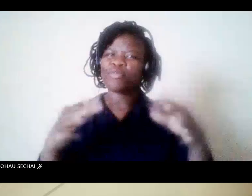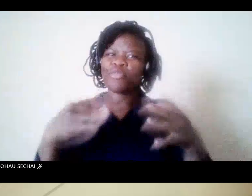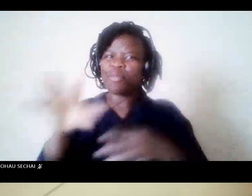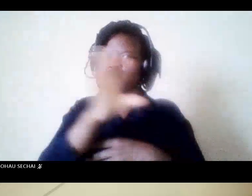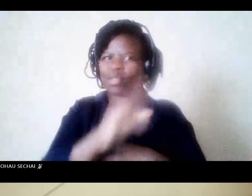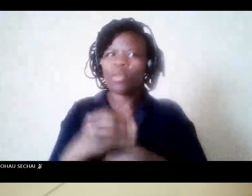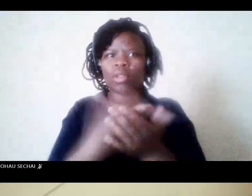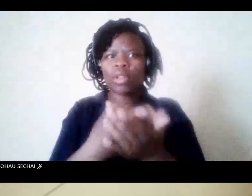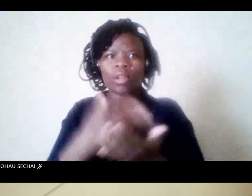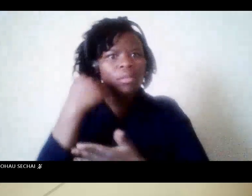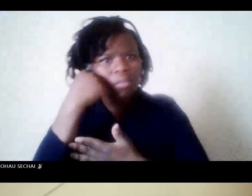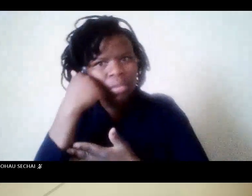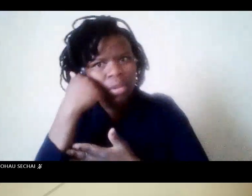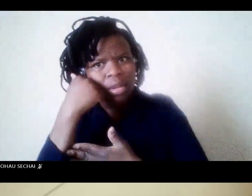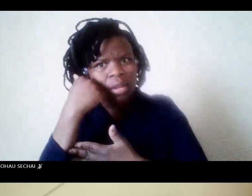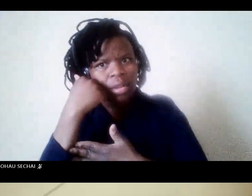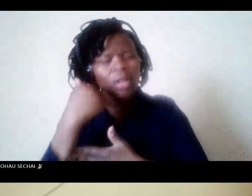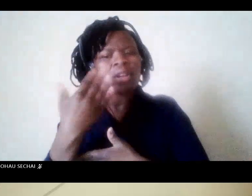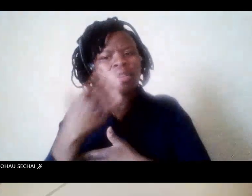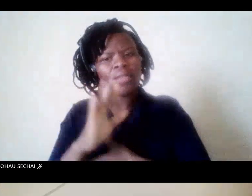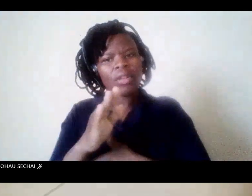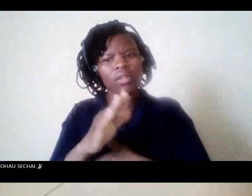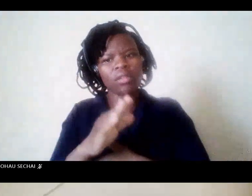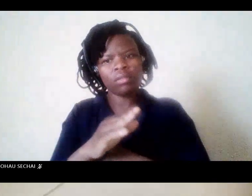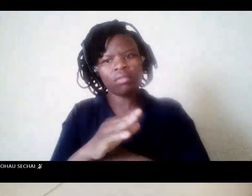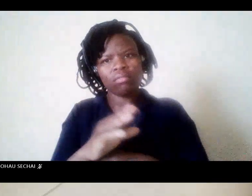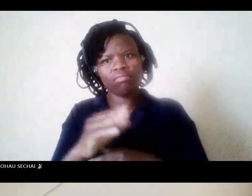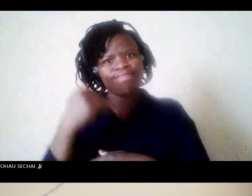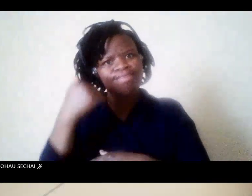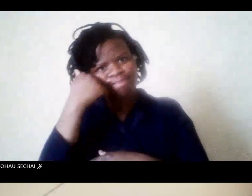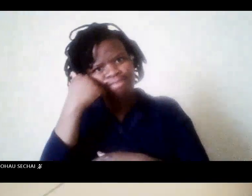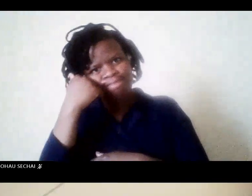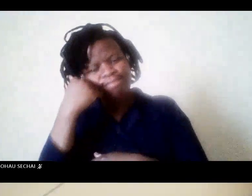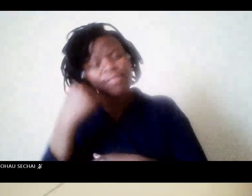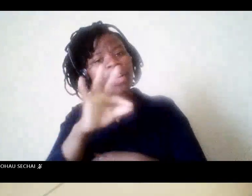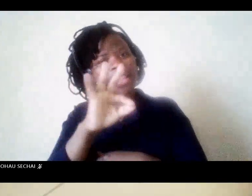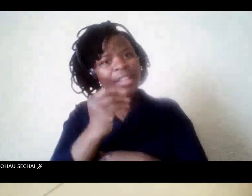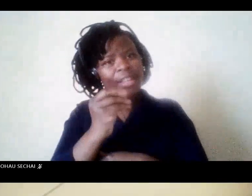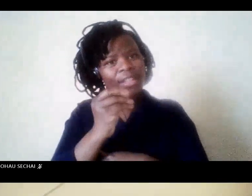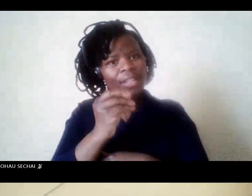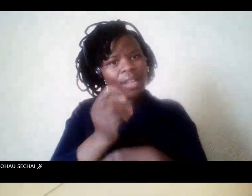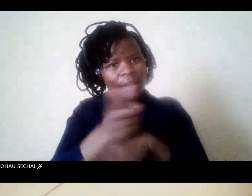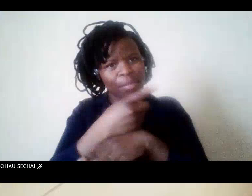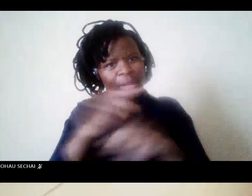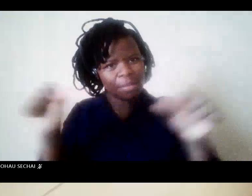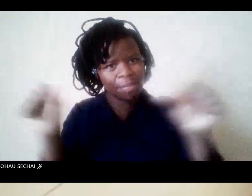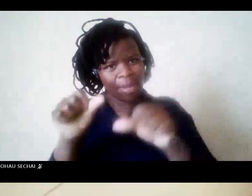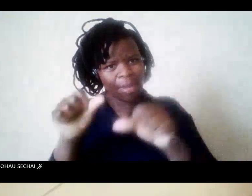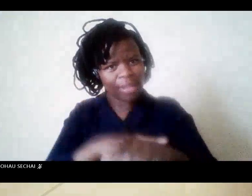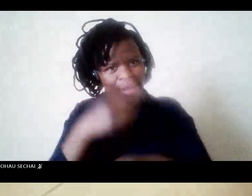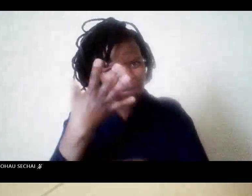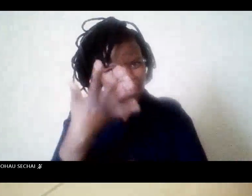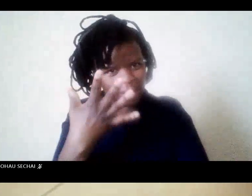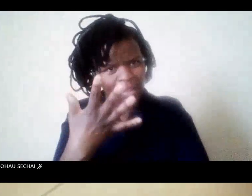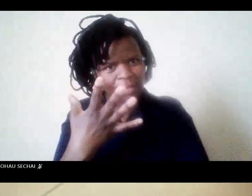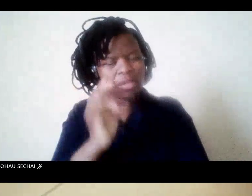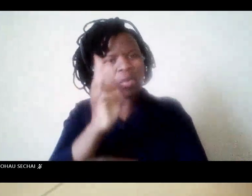break so I don't take any more time of this. Let's go on our 30 minutes break. We'll come back at 5, and then we'll go into the